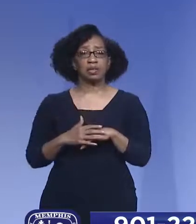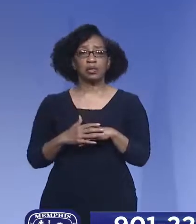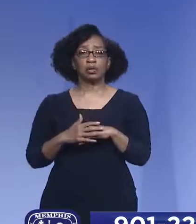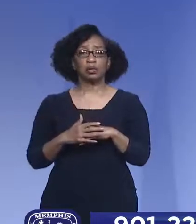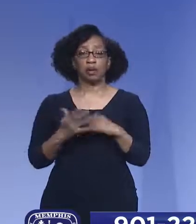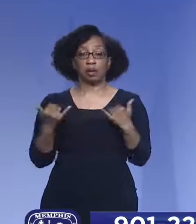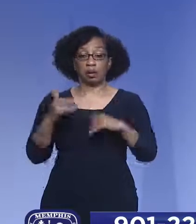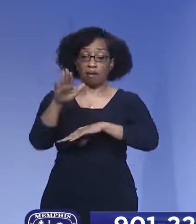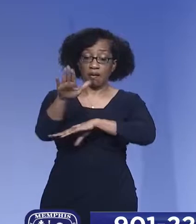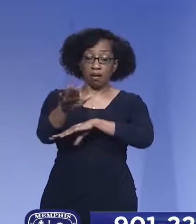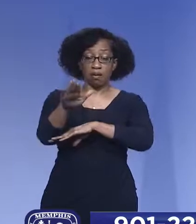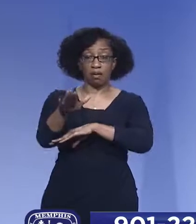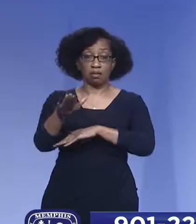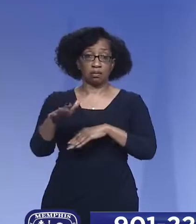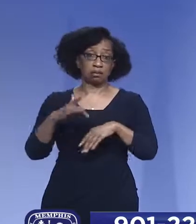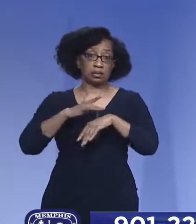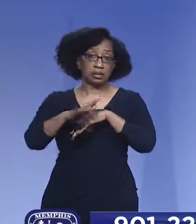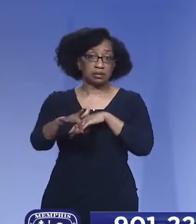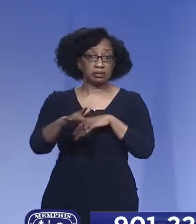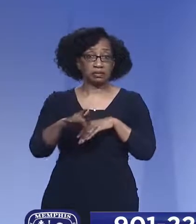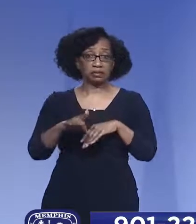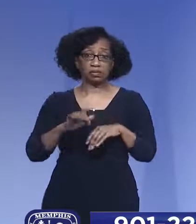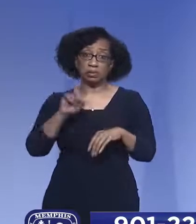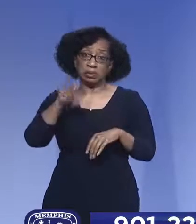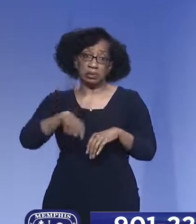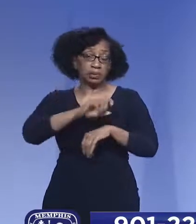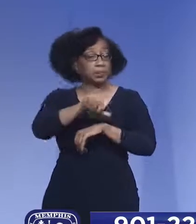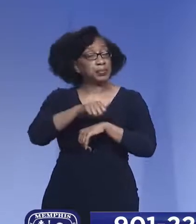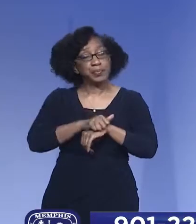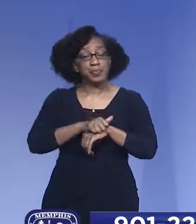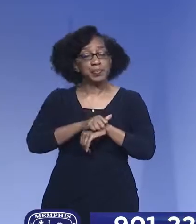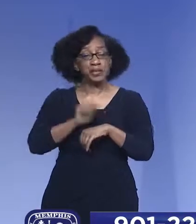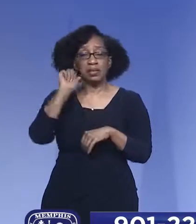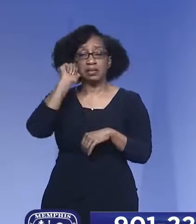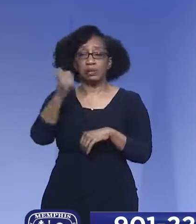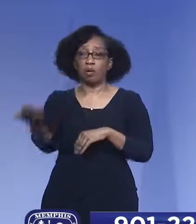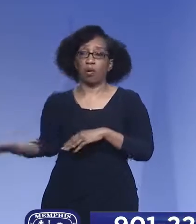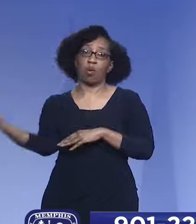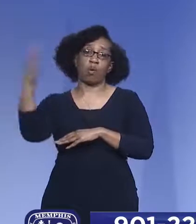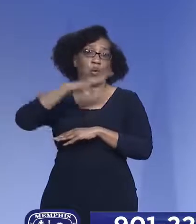afternoons for no appointments this week. We'll open up tomorrow all day. We are